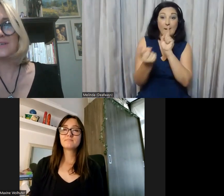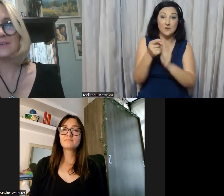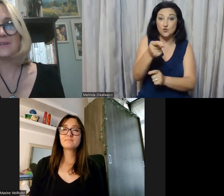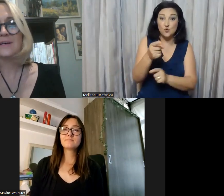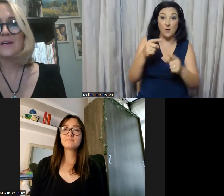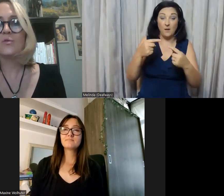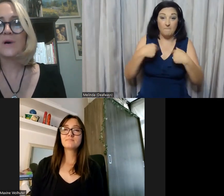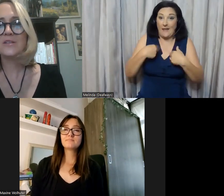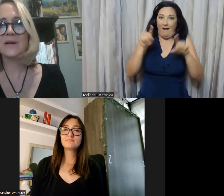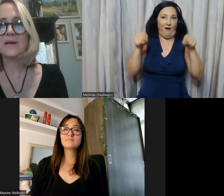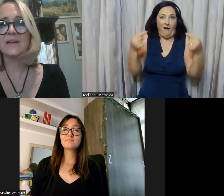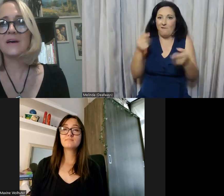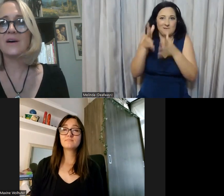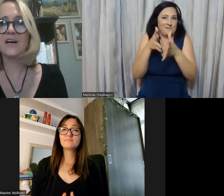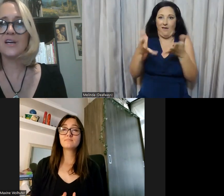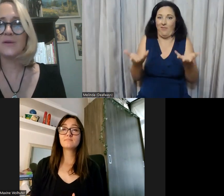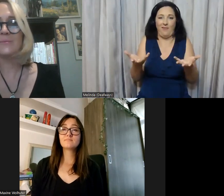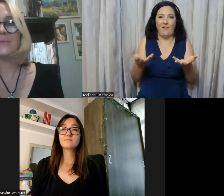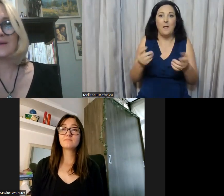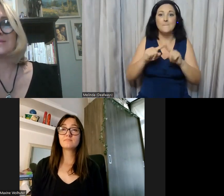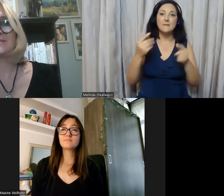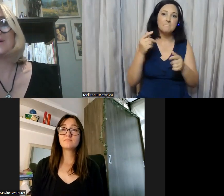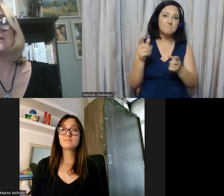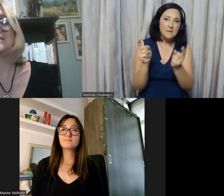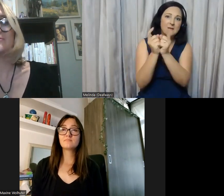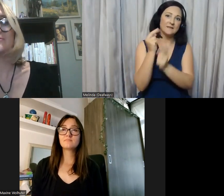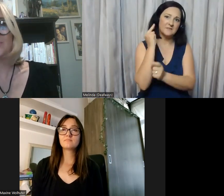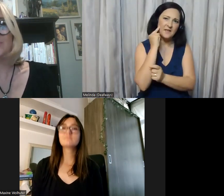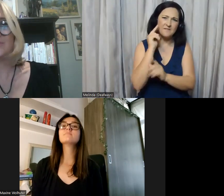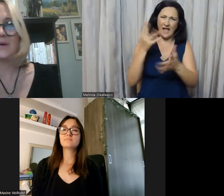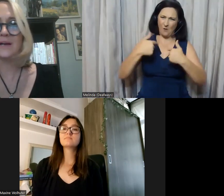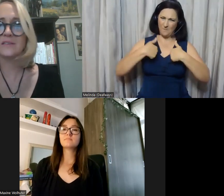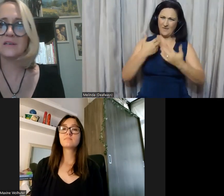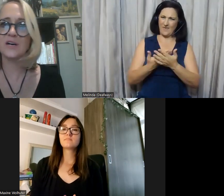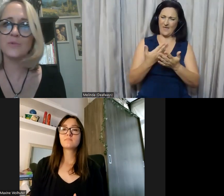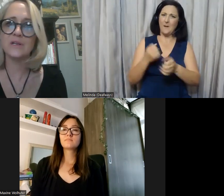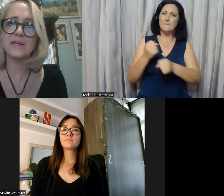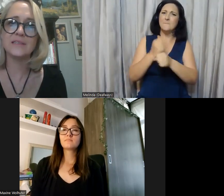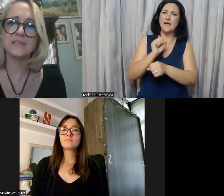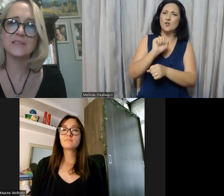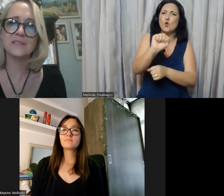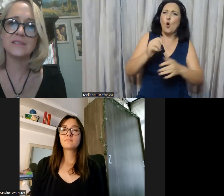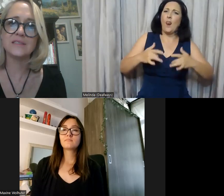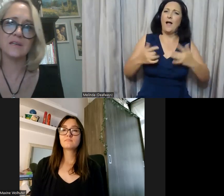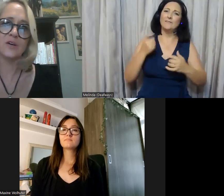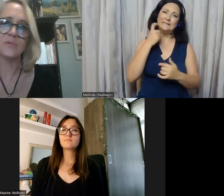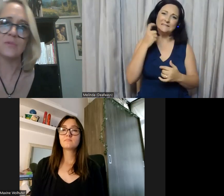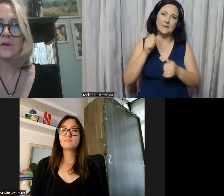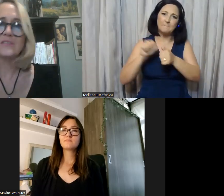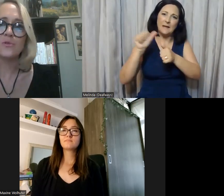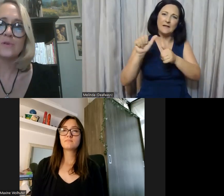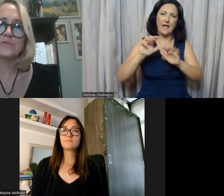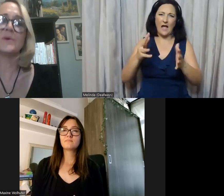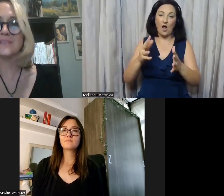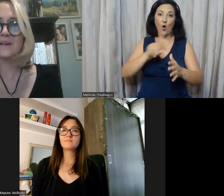hear, in what way can I make it easier for you and less awkward